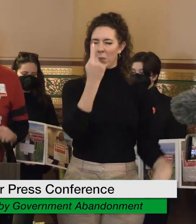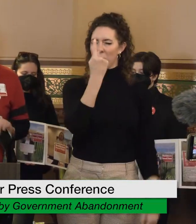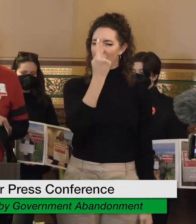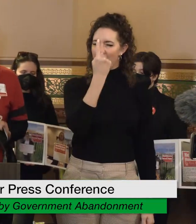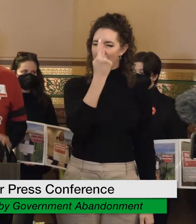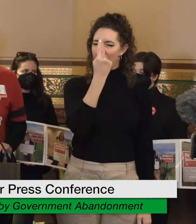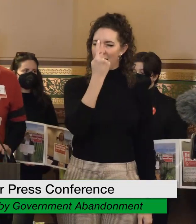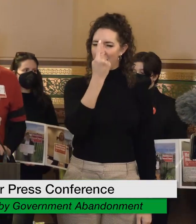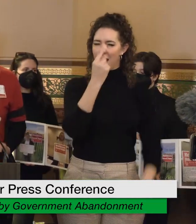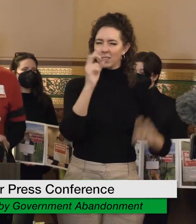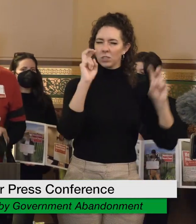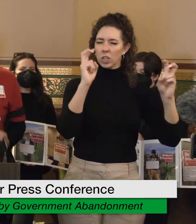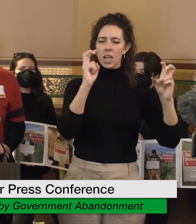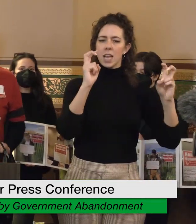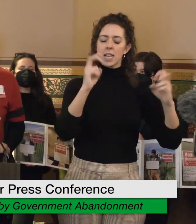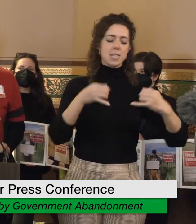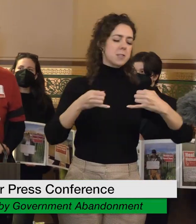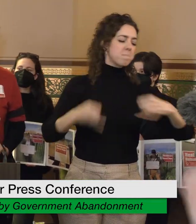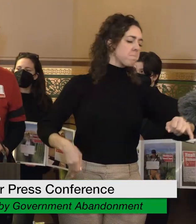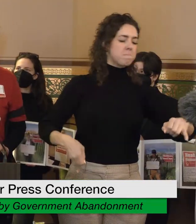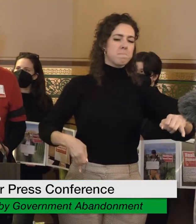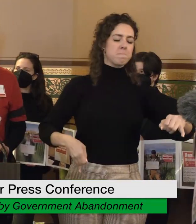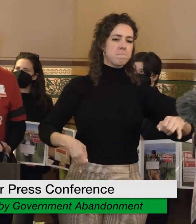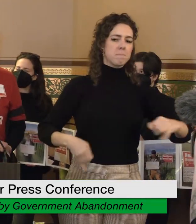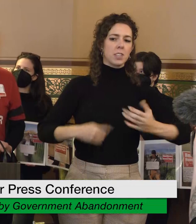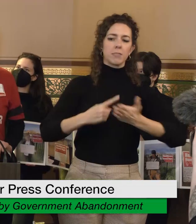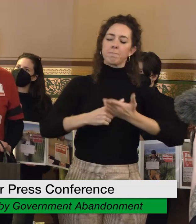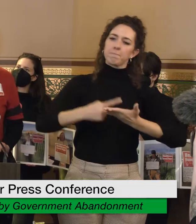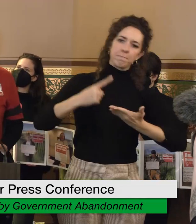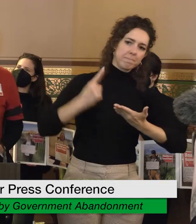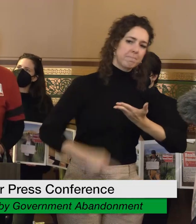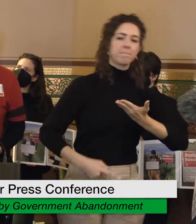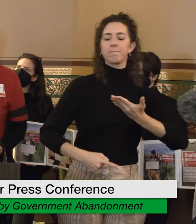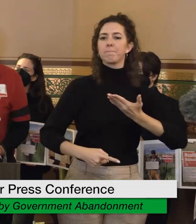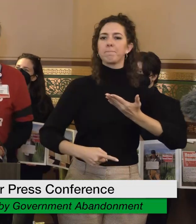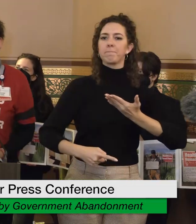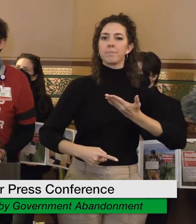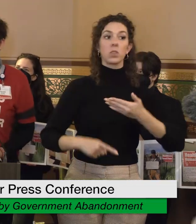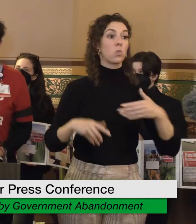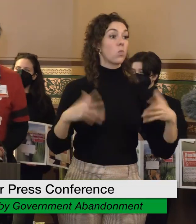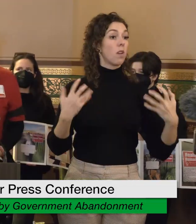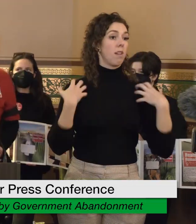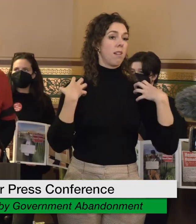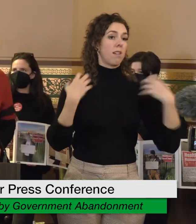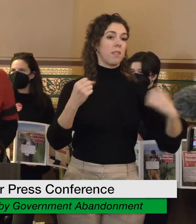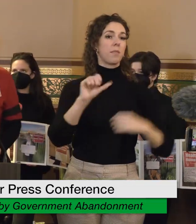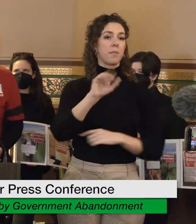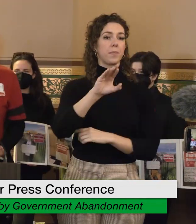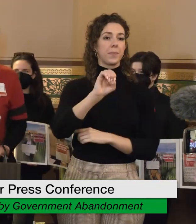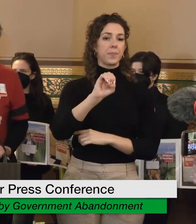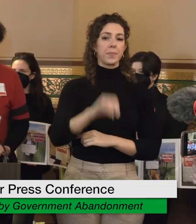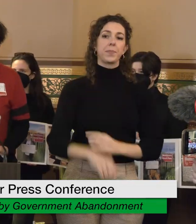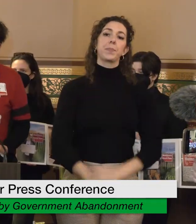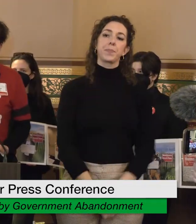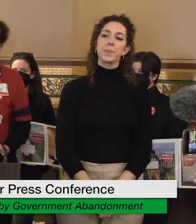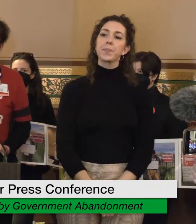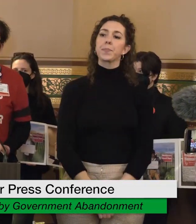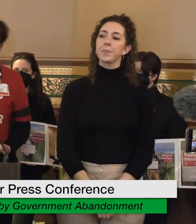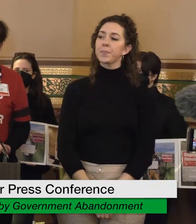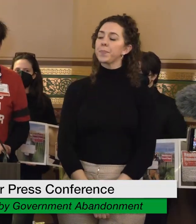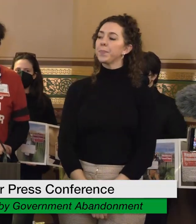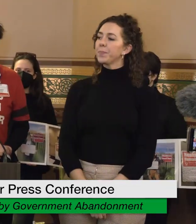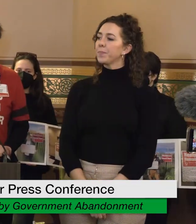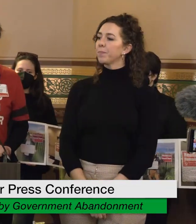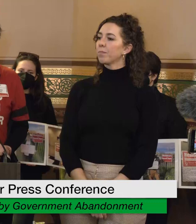area where they steadfastly refused to negotiate with us, and that was healthcare. The current